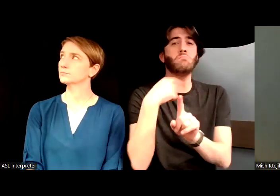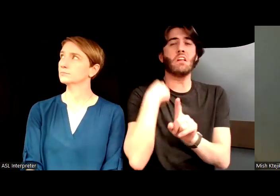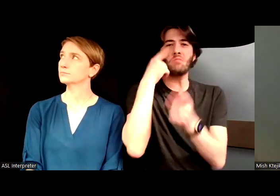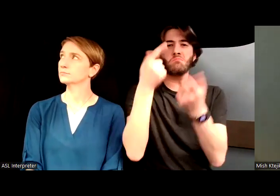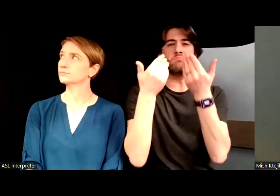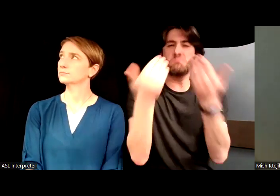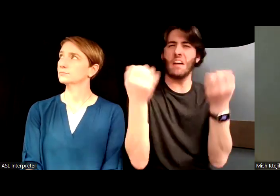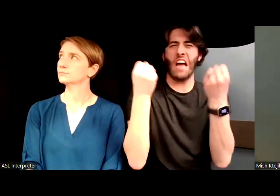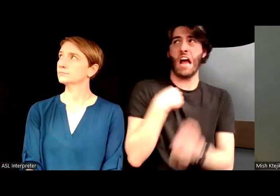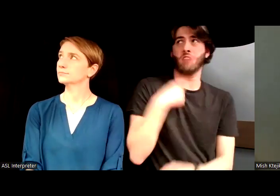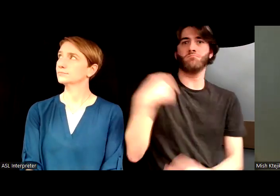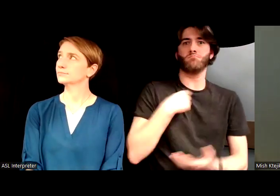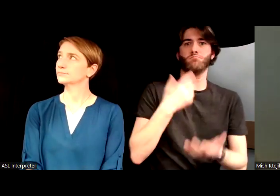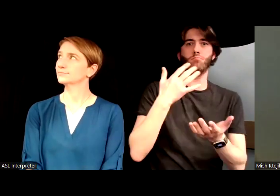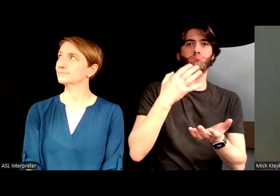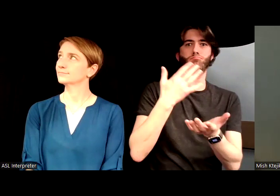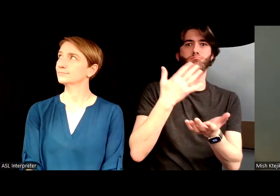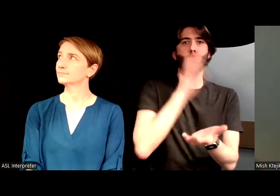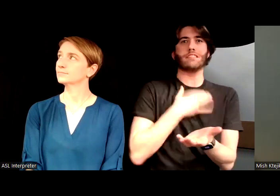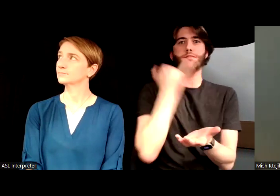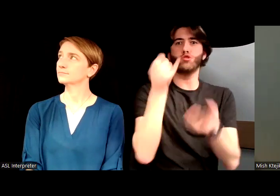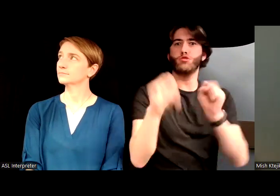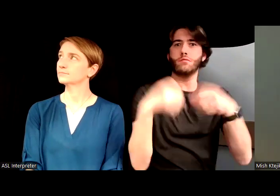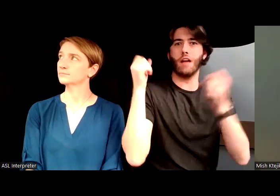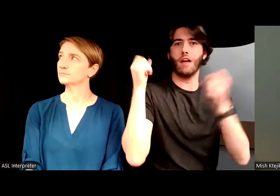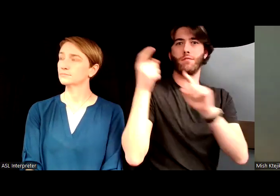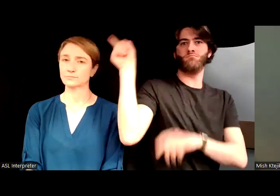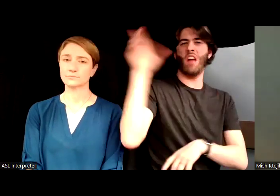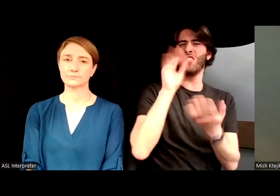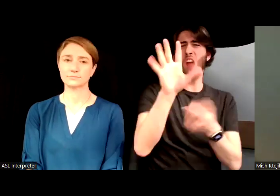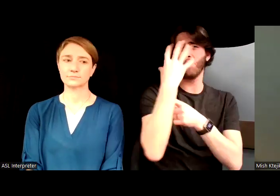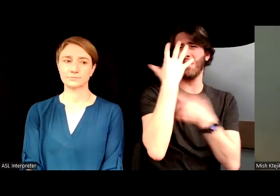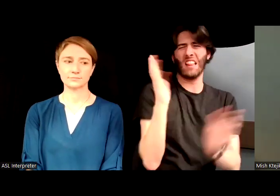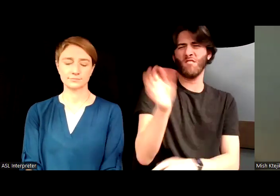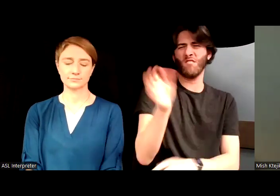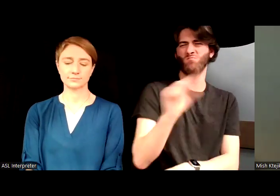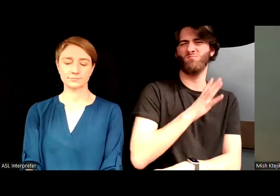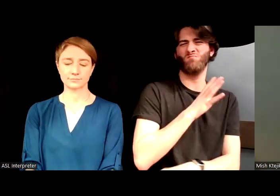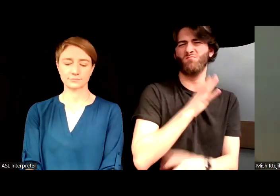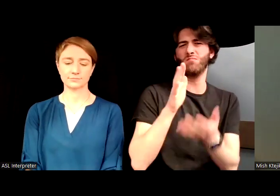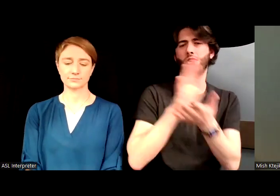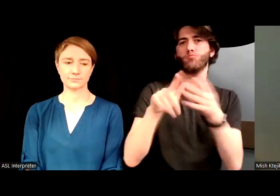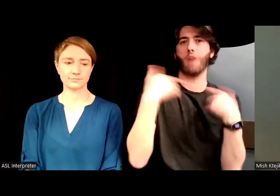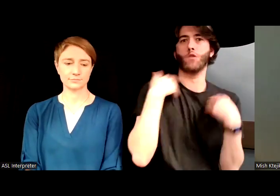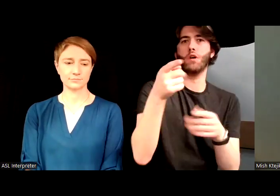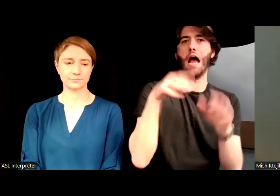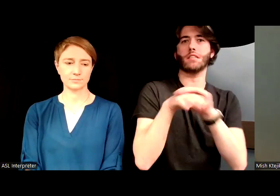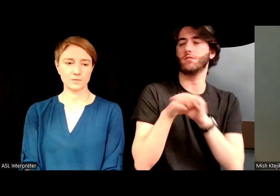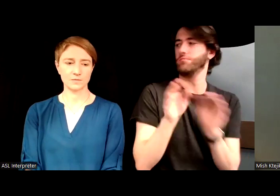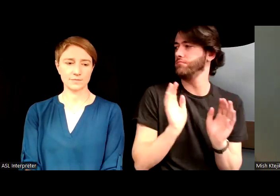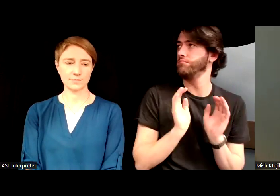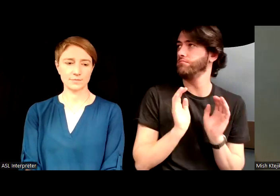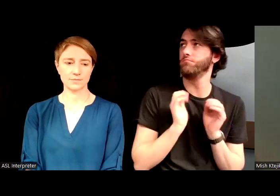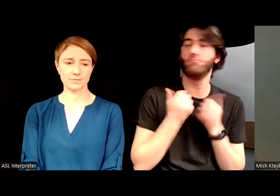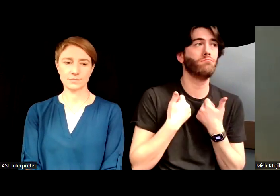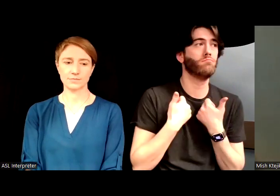from inside the seating arrangement. I can't see you right now, but I think I would prefer, you know, leave your camera on. It would be